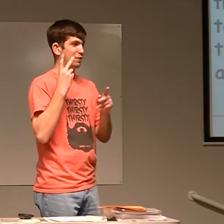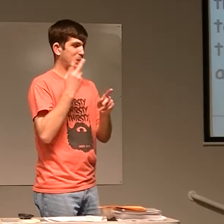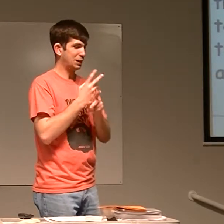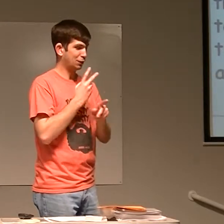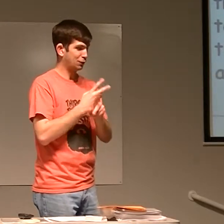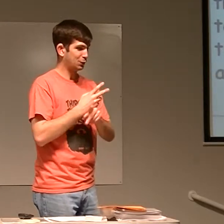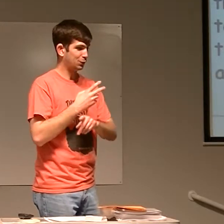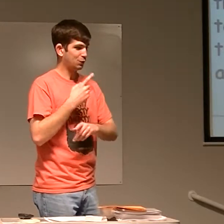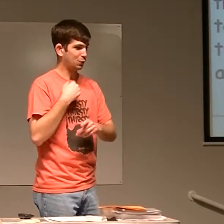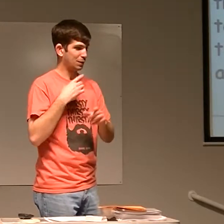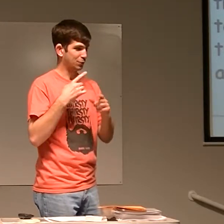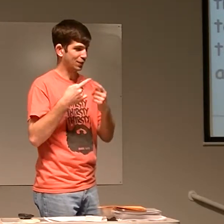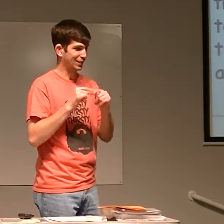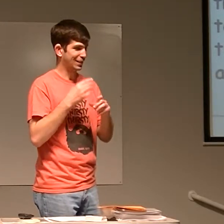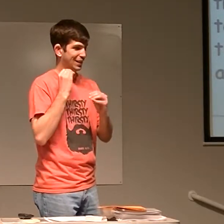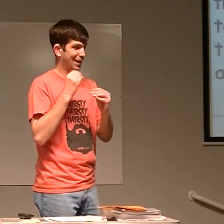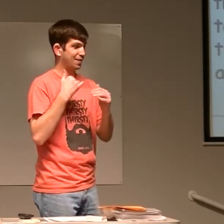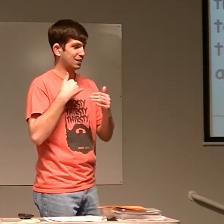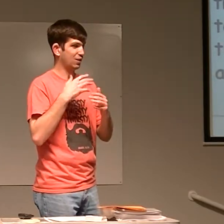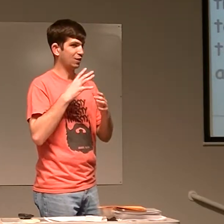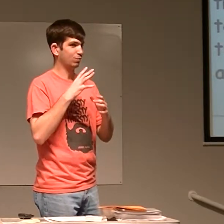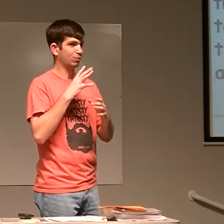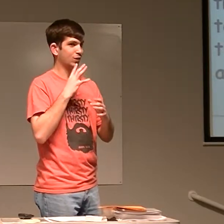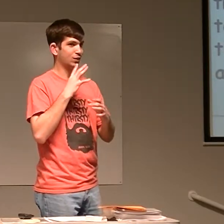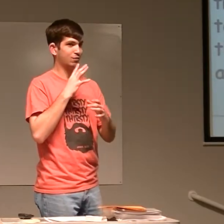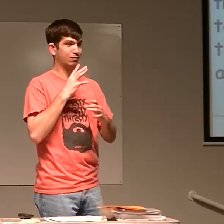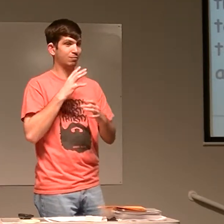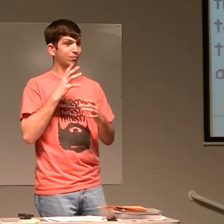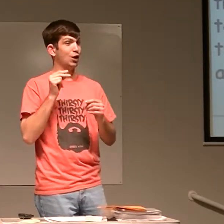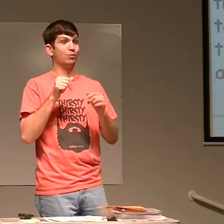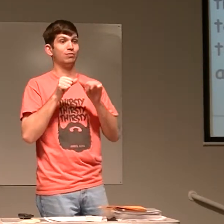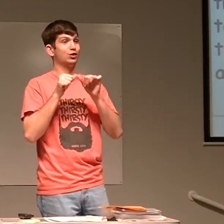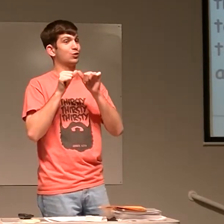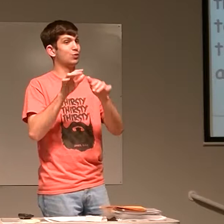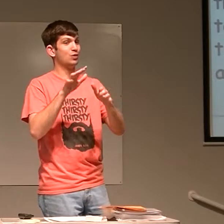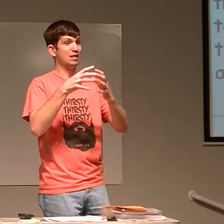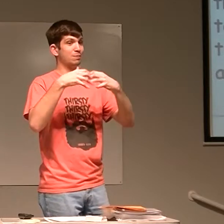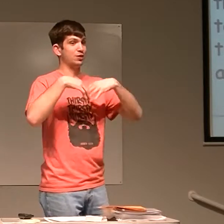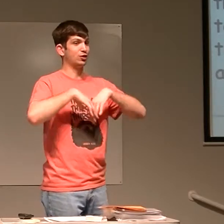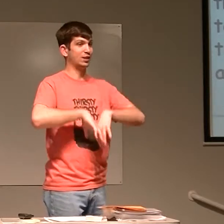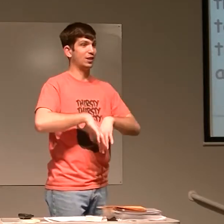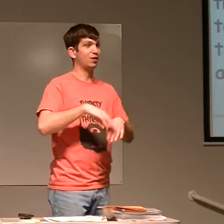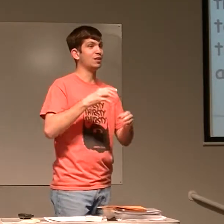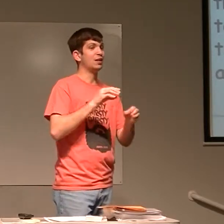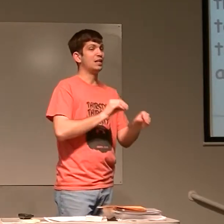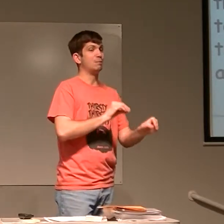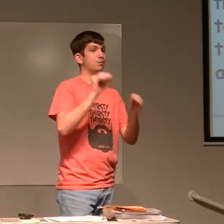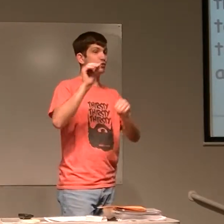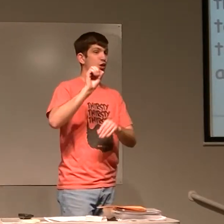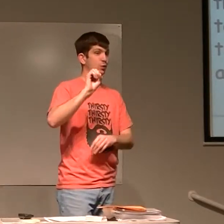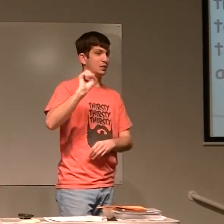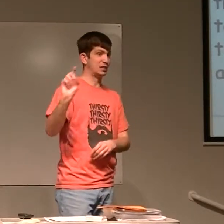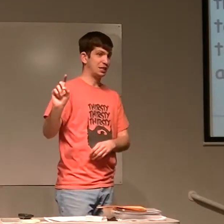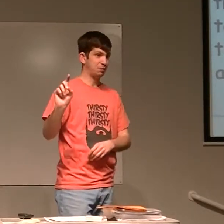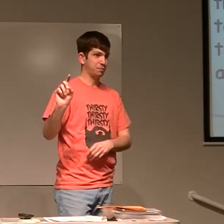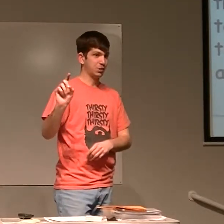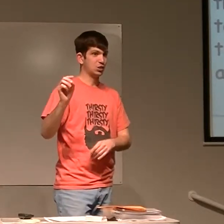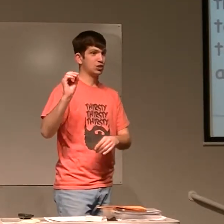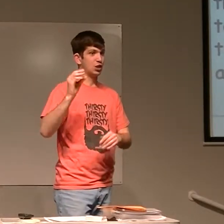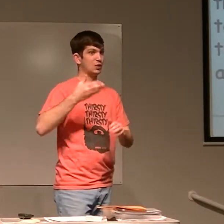be careful of what I'm trying to say, if that's how I... No, school has been shut down and moved to OSD. So it's